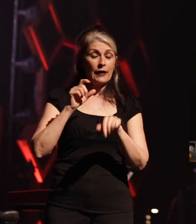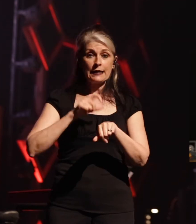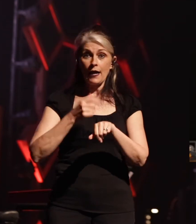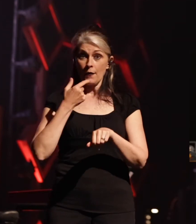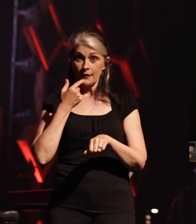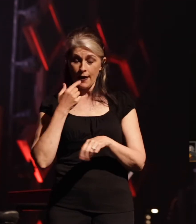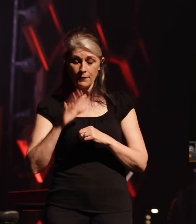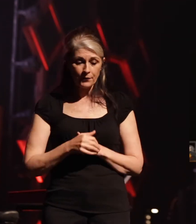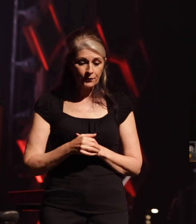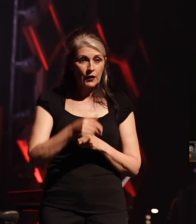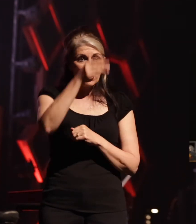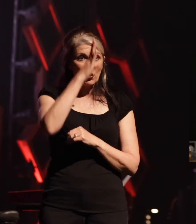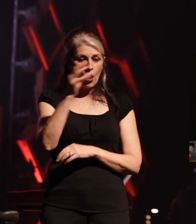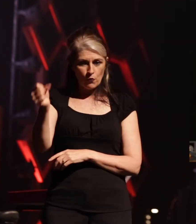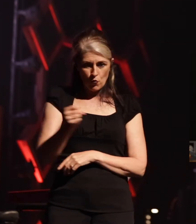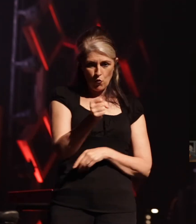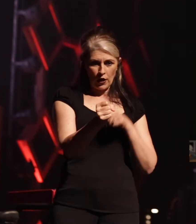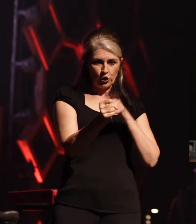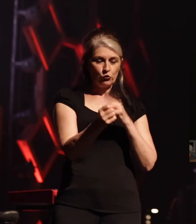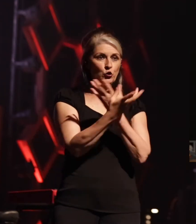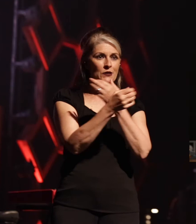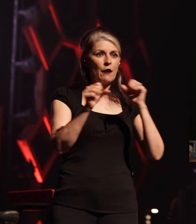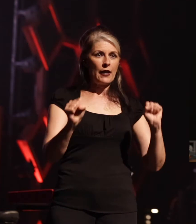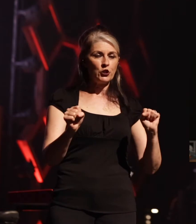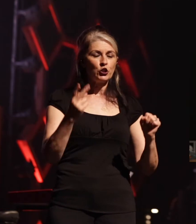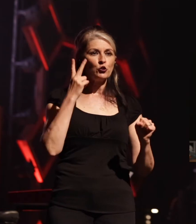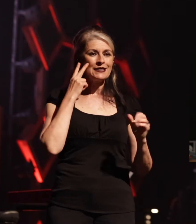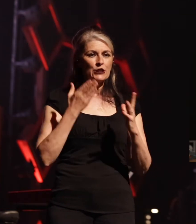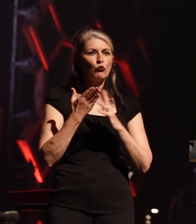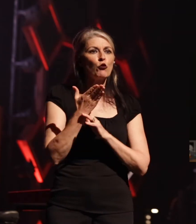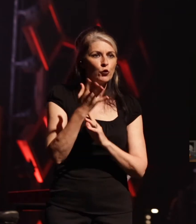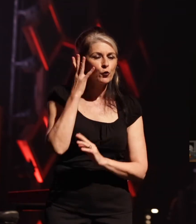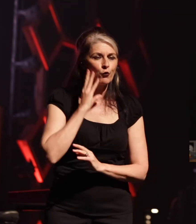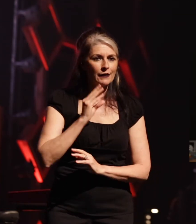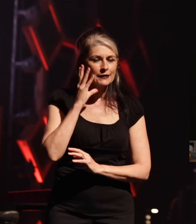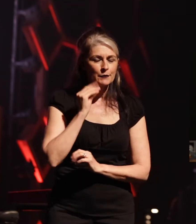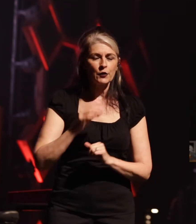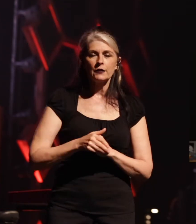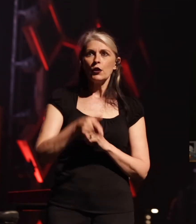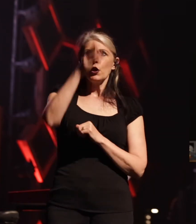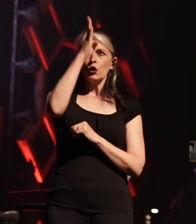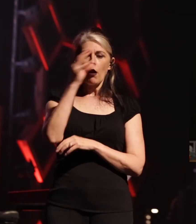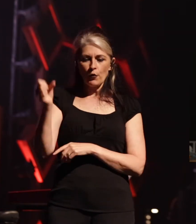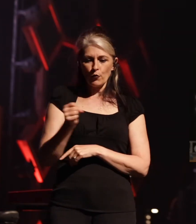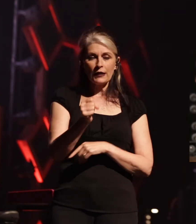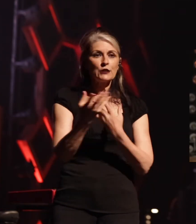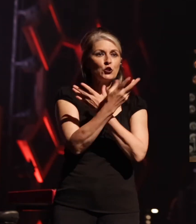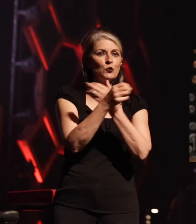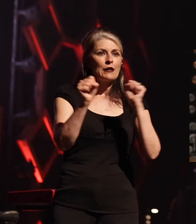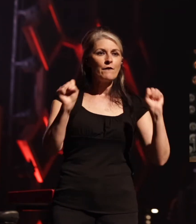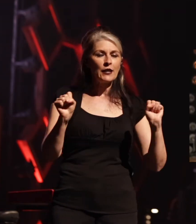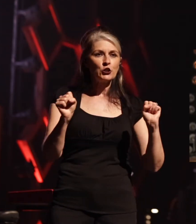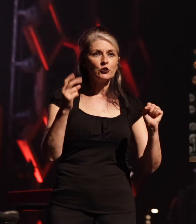God brought you to salvation to see you through this. That God brings us to salvation to see us through